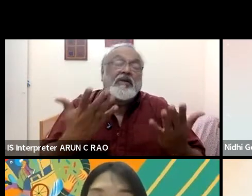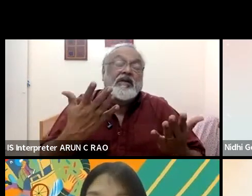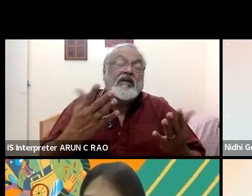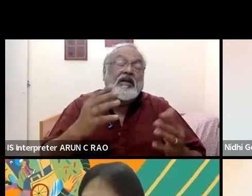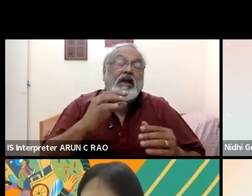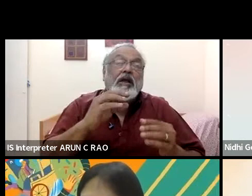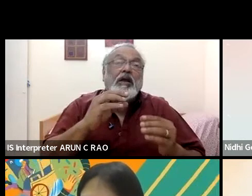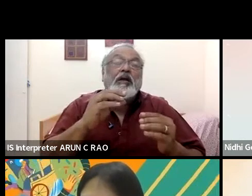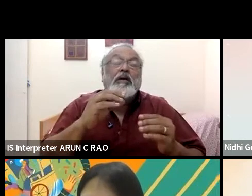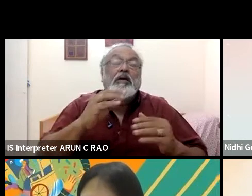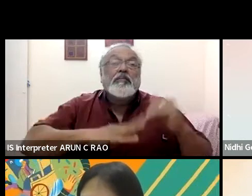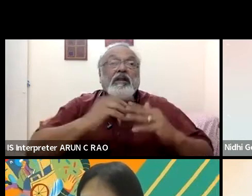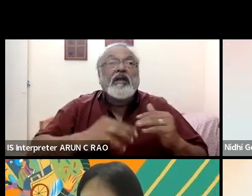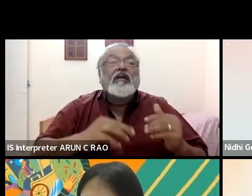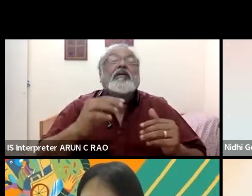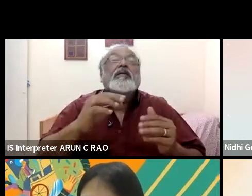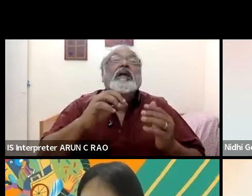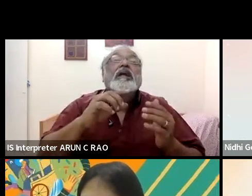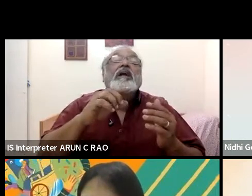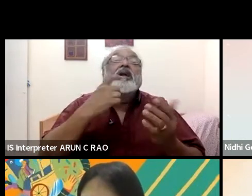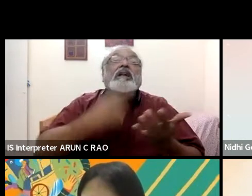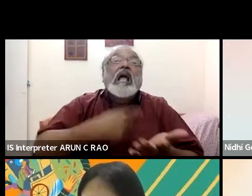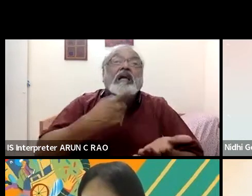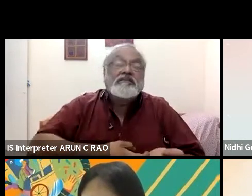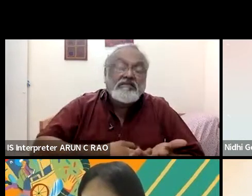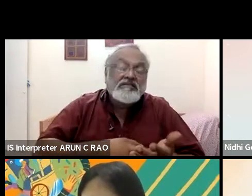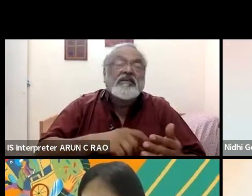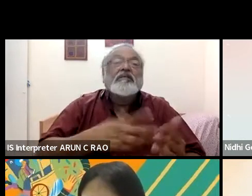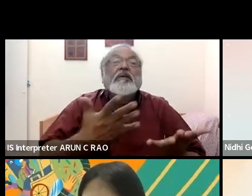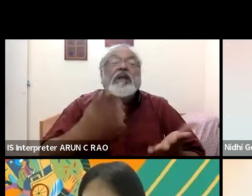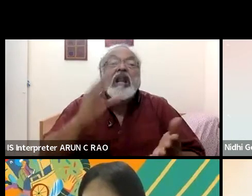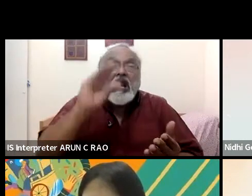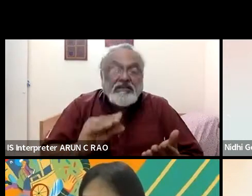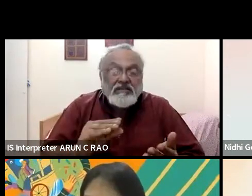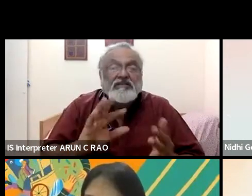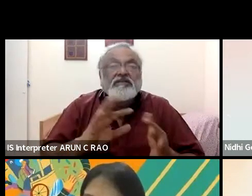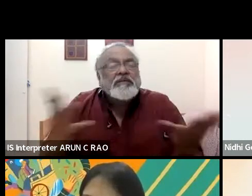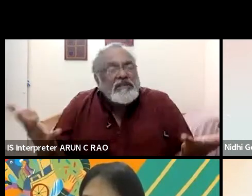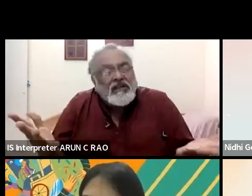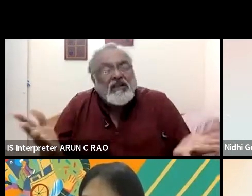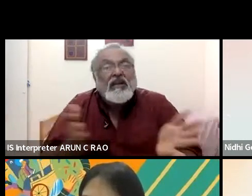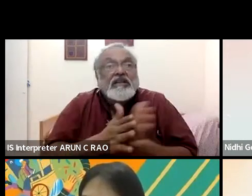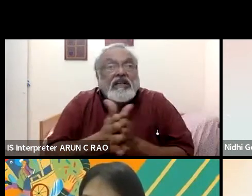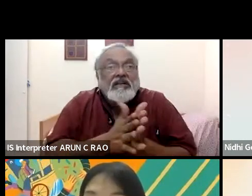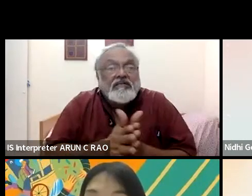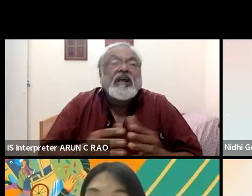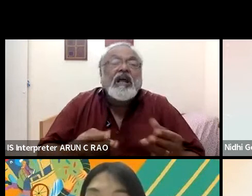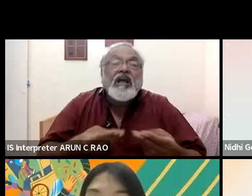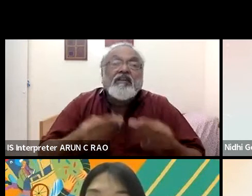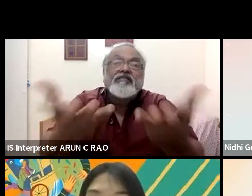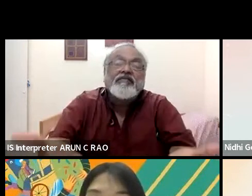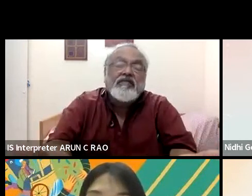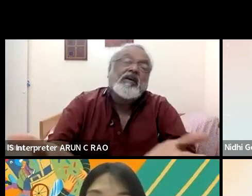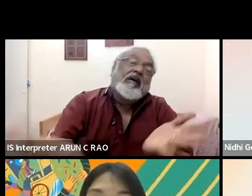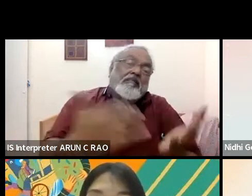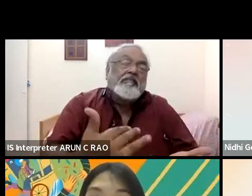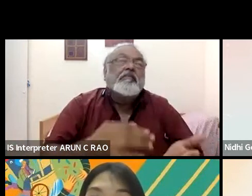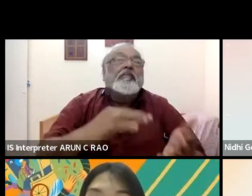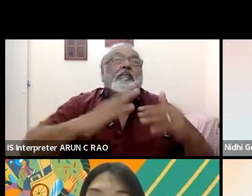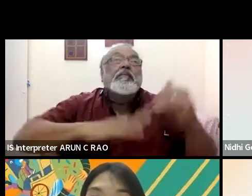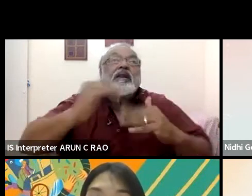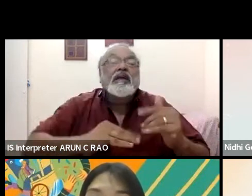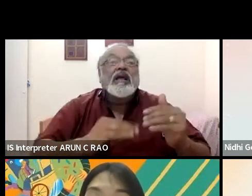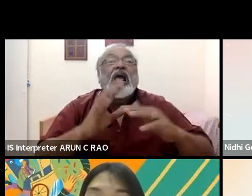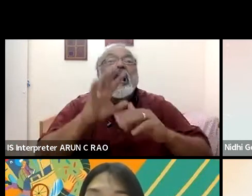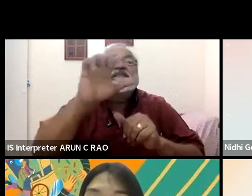building rates or something like that. And also, I like the idea around certification and driving competition. I think that's, for me, an